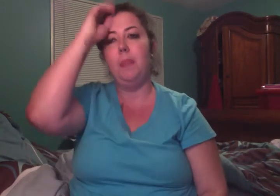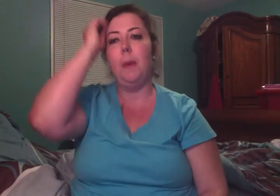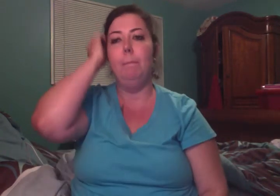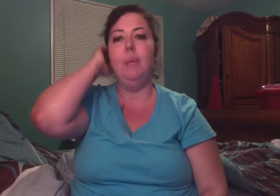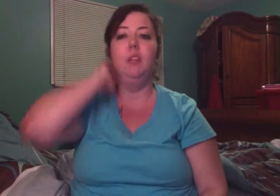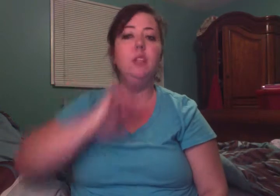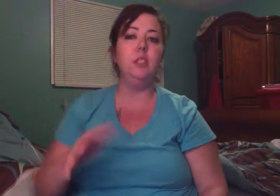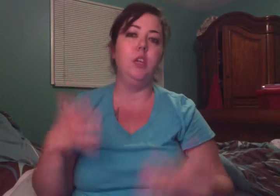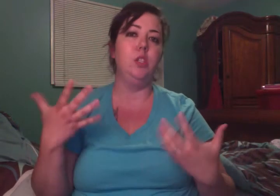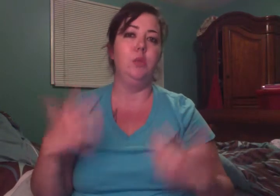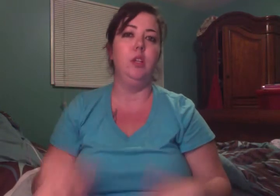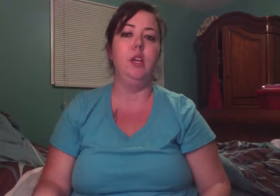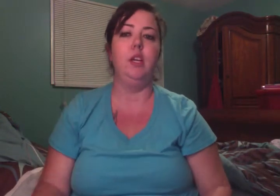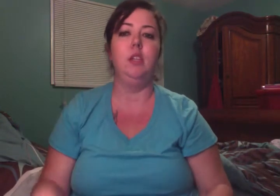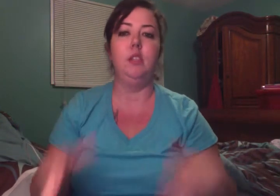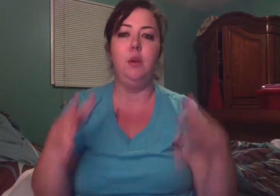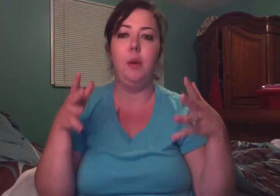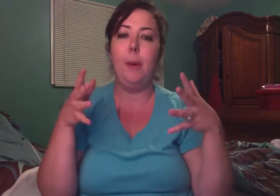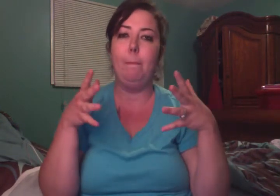Milk, also one a lot of kids know. Milk.